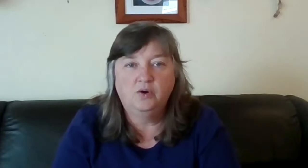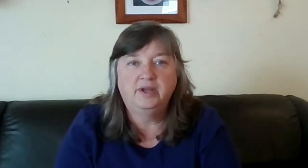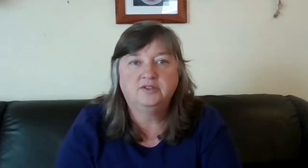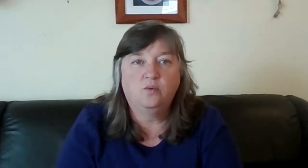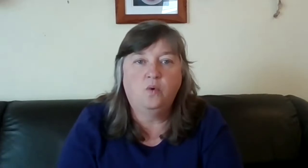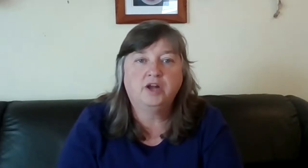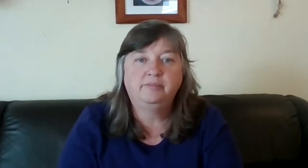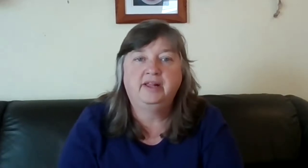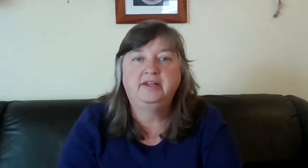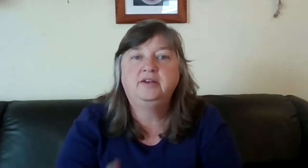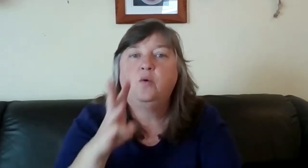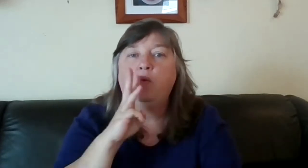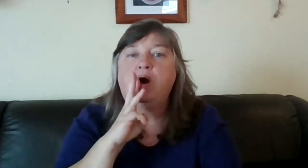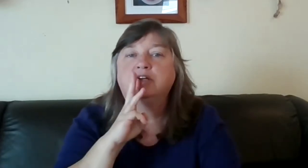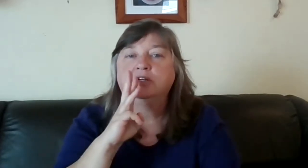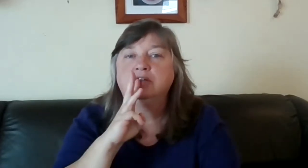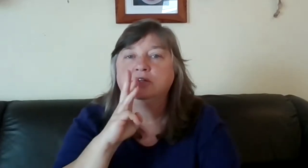So it's a watermelon, water